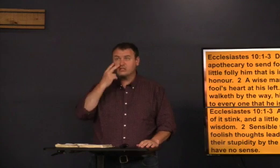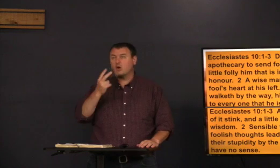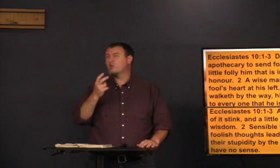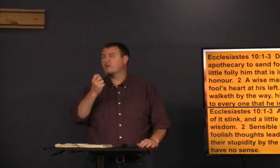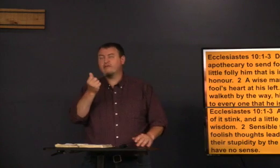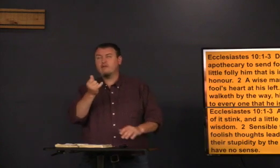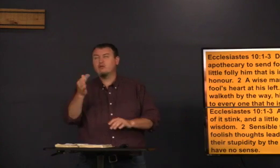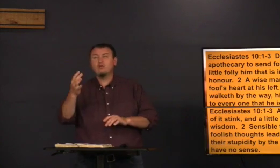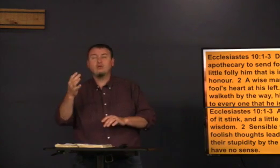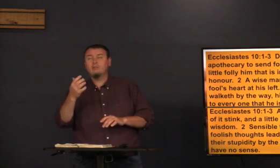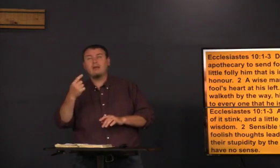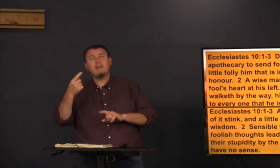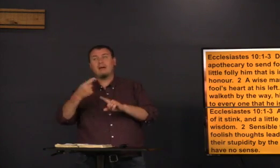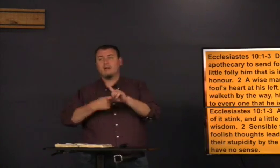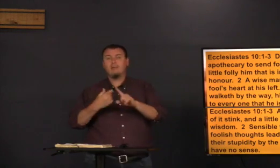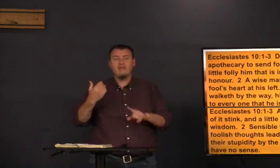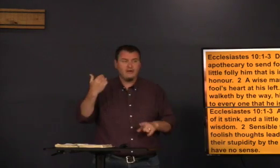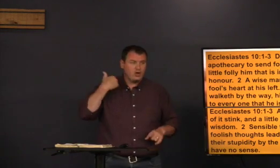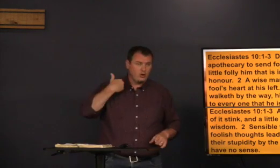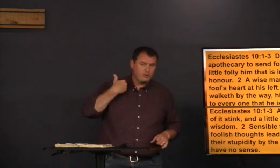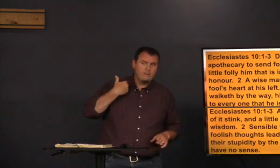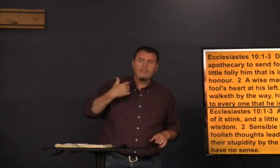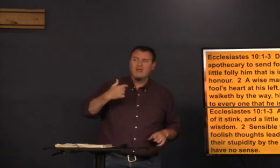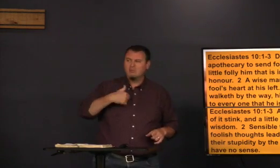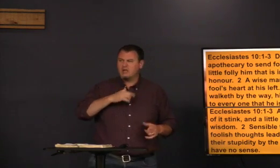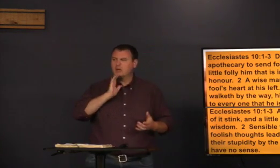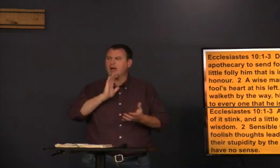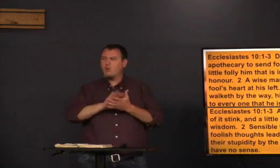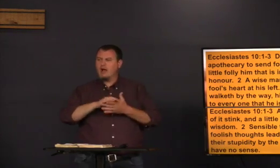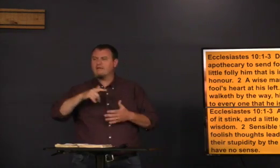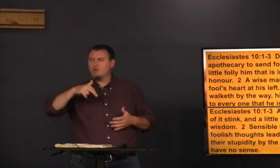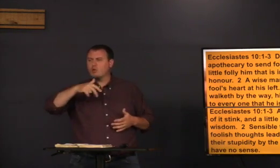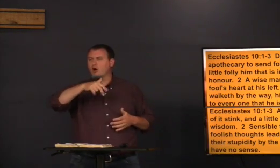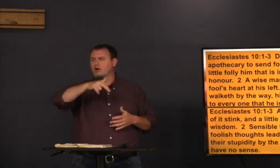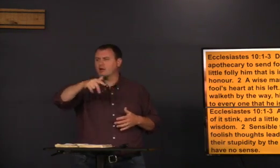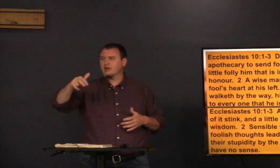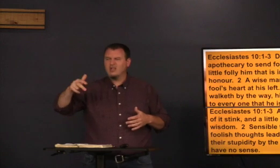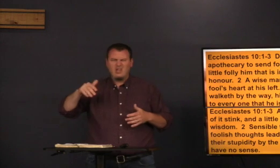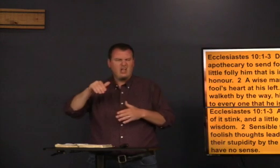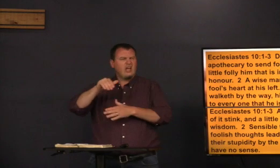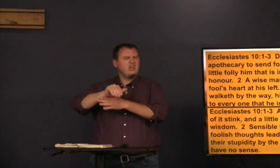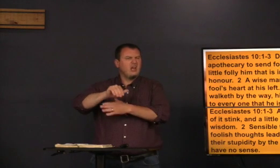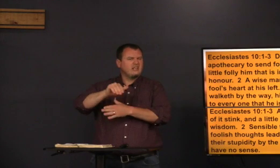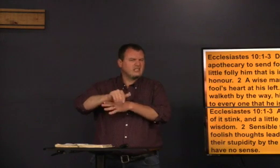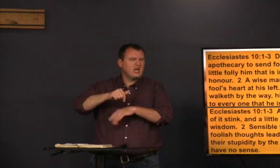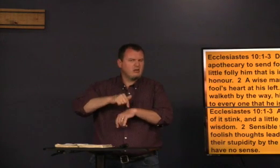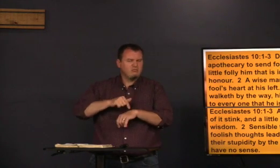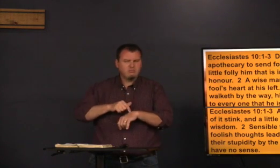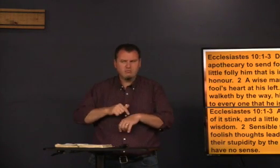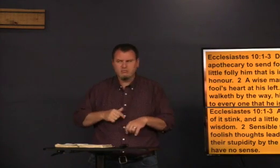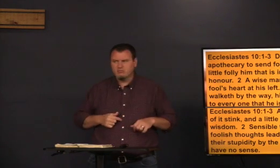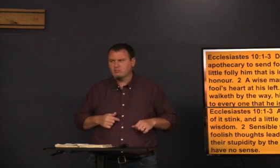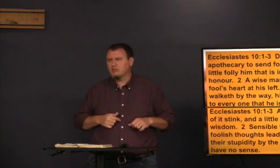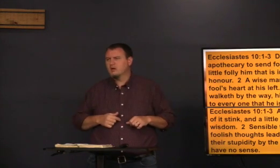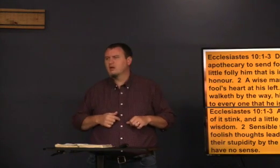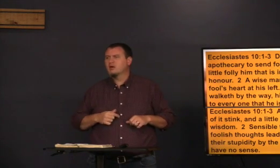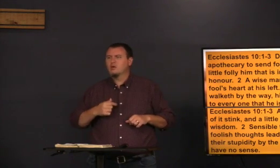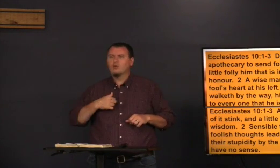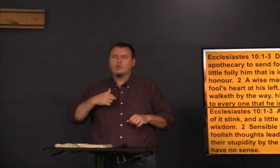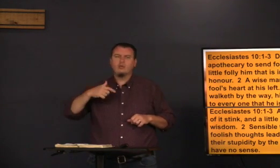saw one maybe about a month ago. Me and my wife were walking at nighttime. We went